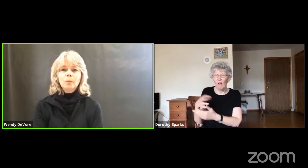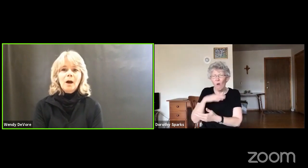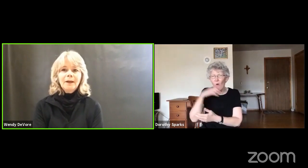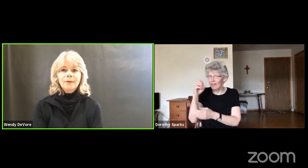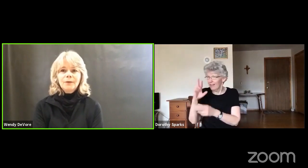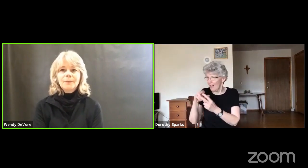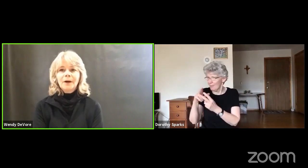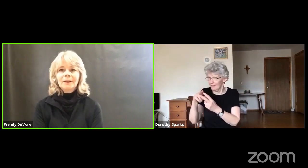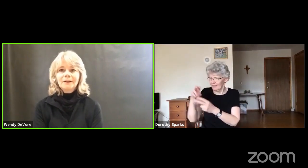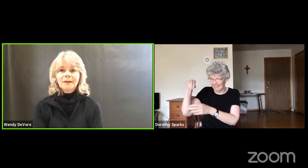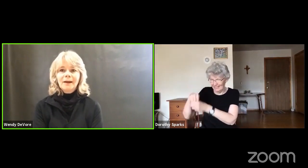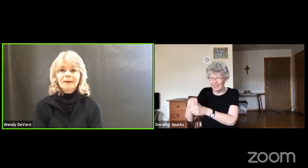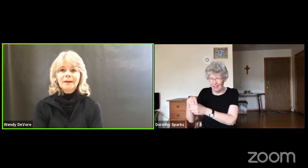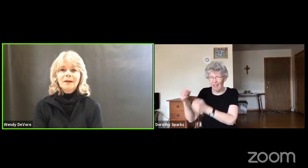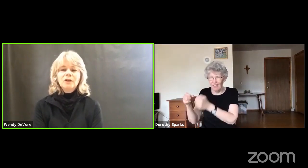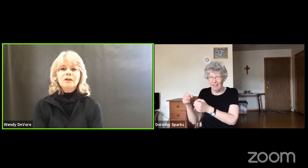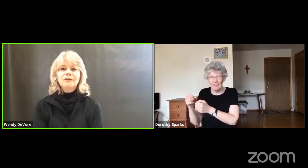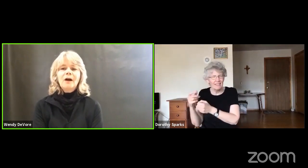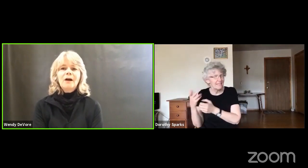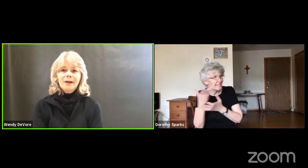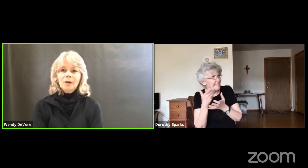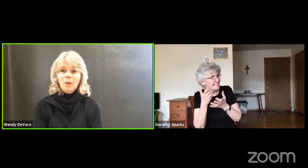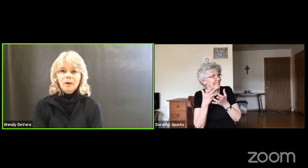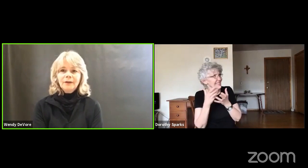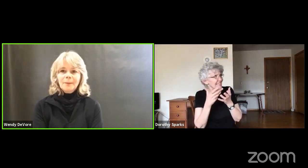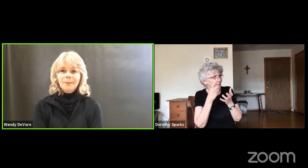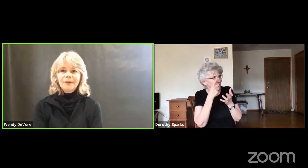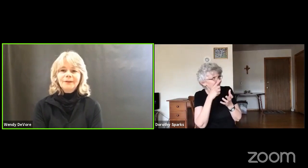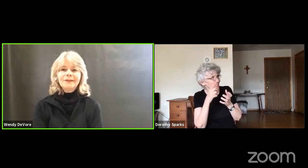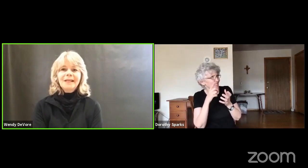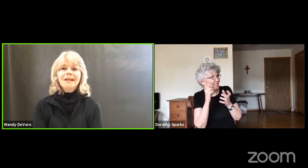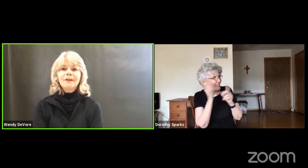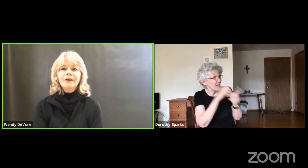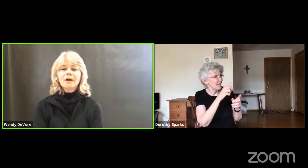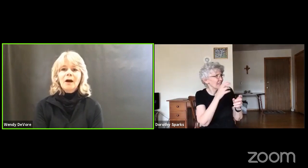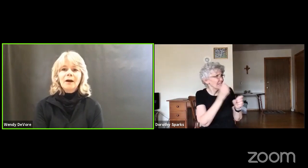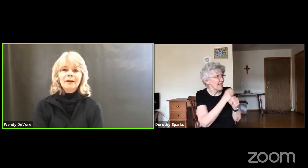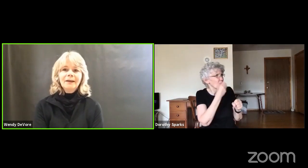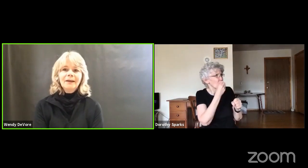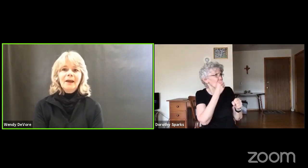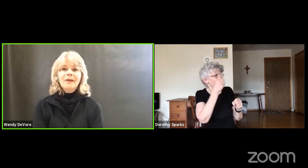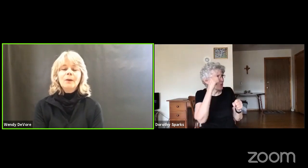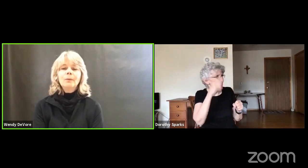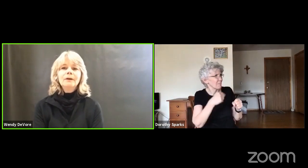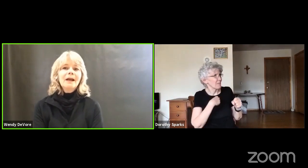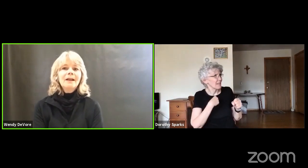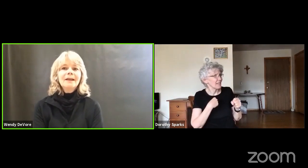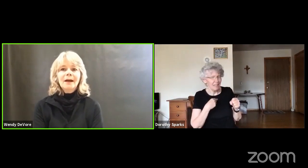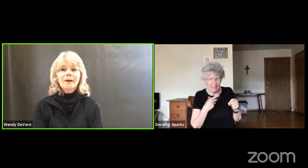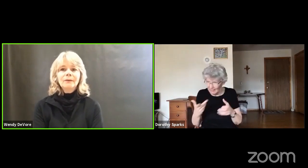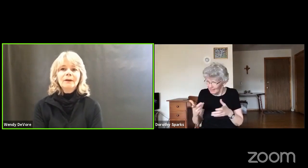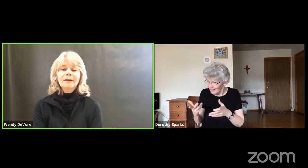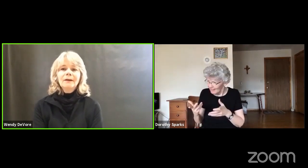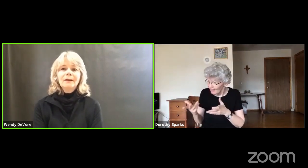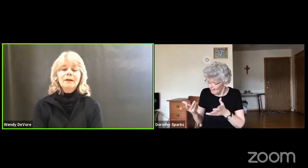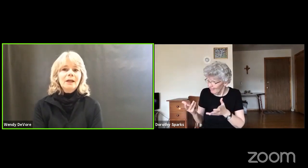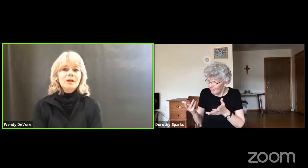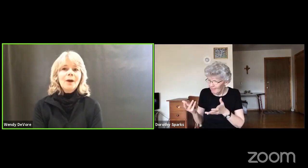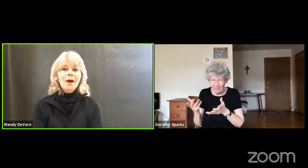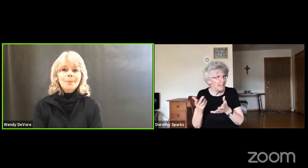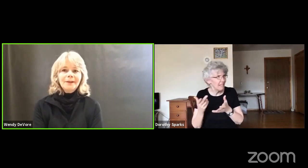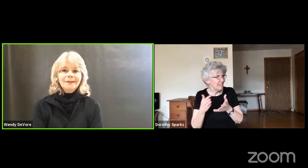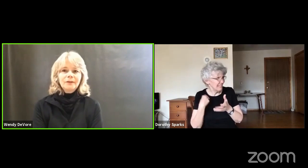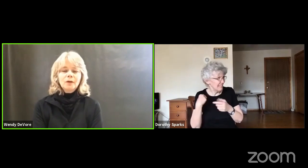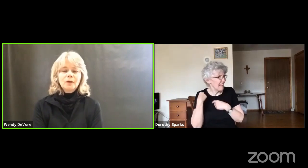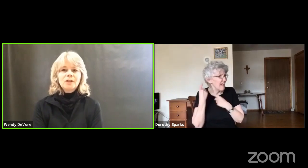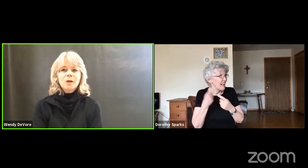was walking through the parking lot, she saw an older couple sitting in their car, and they were yelling out, "Can you